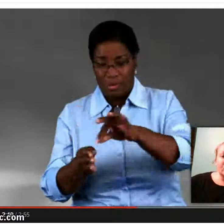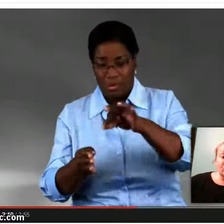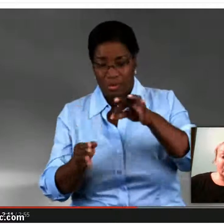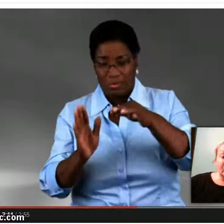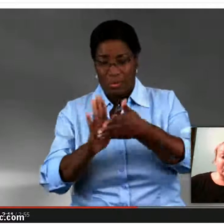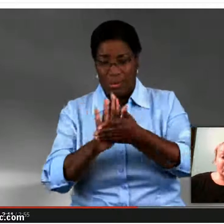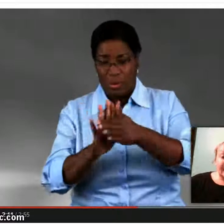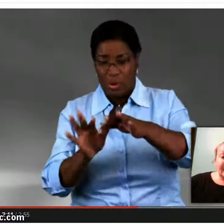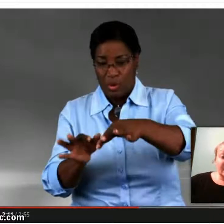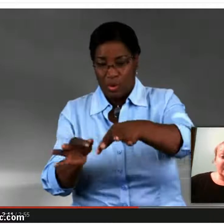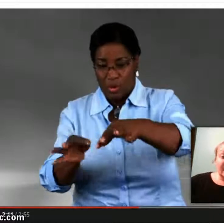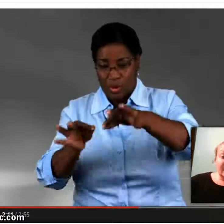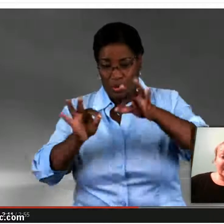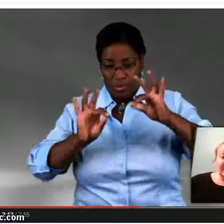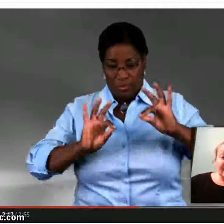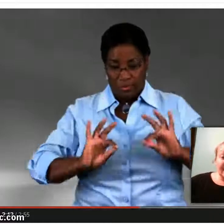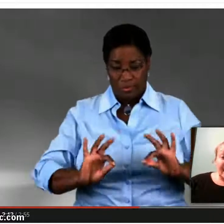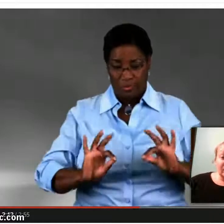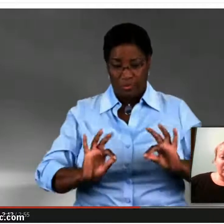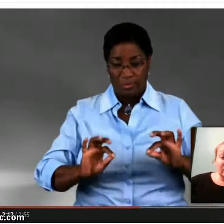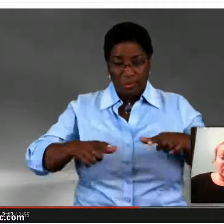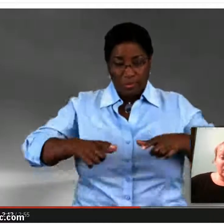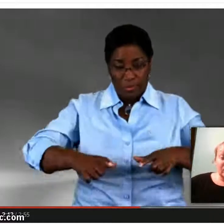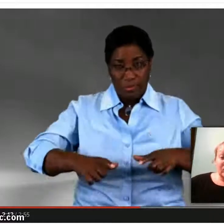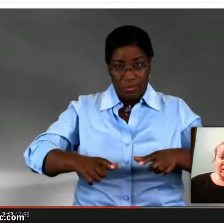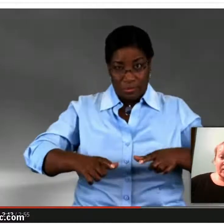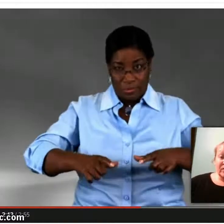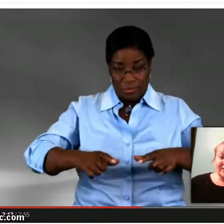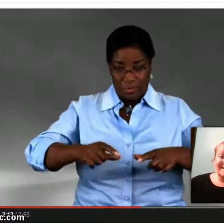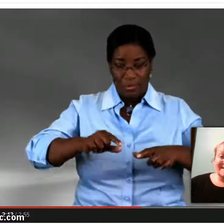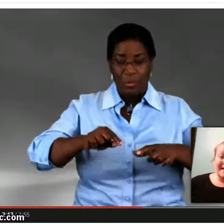So once you're done cutting them out, what you want to do is take